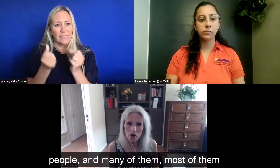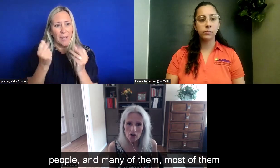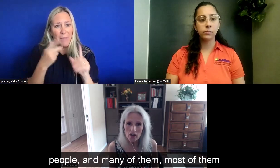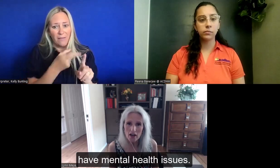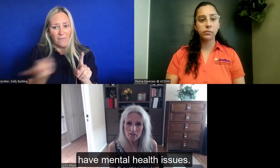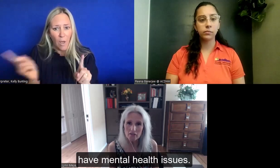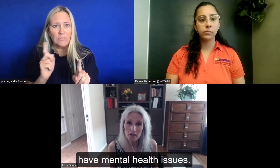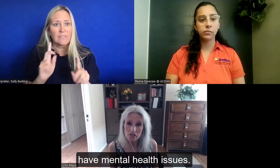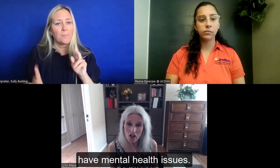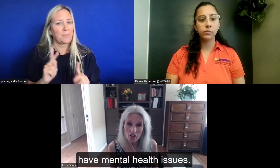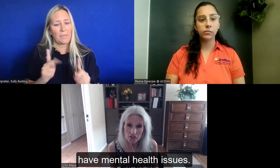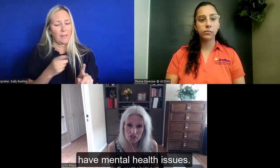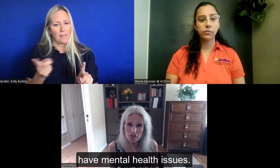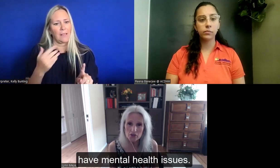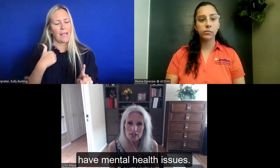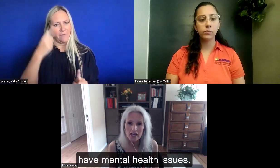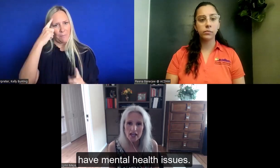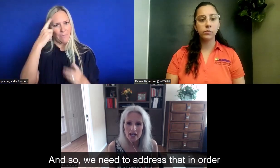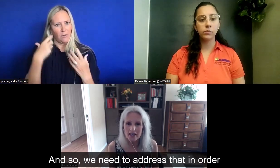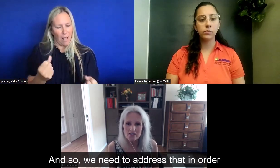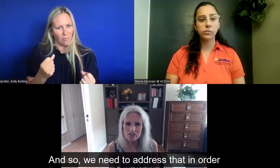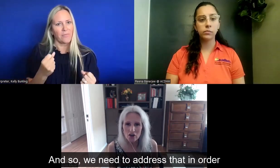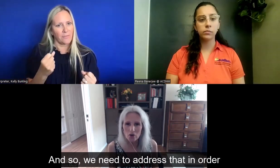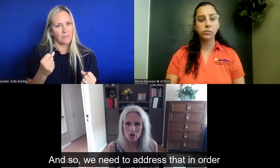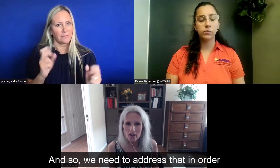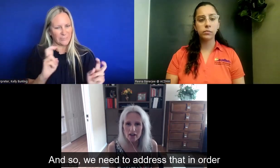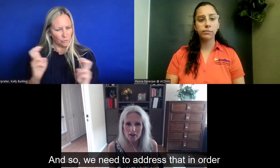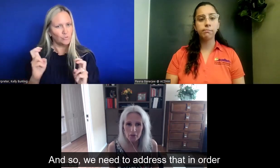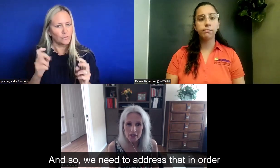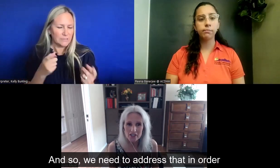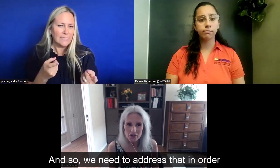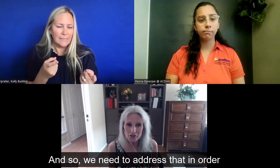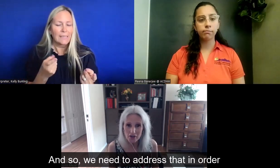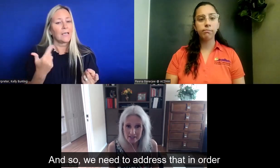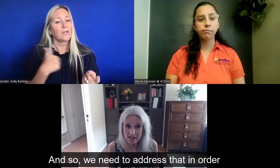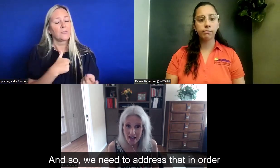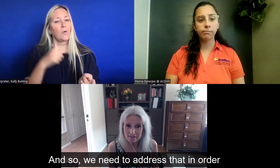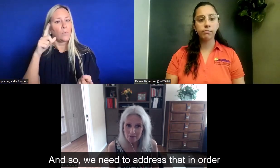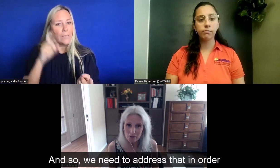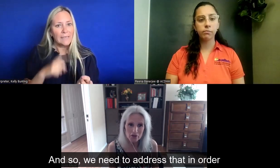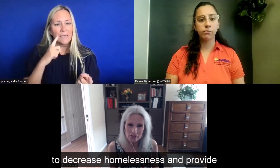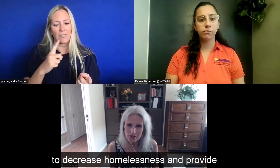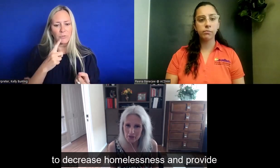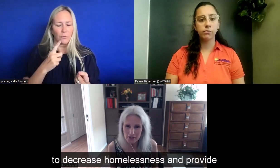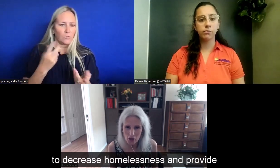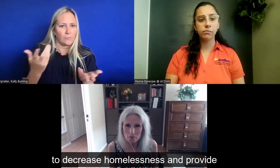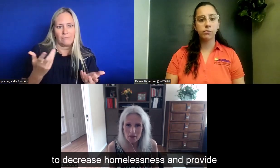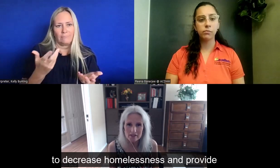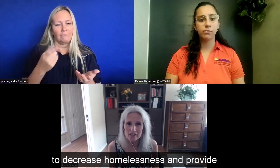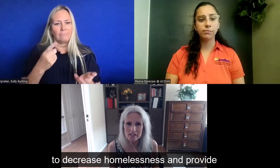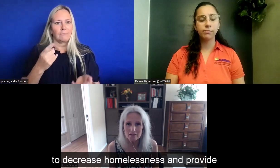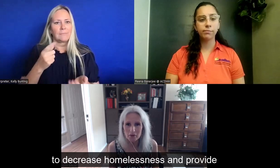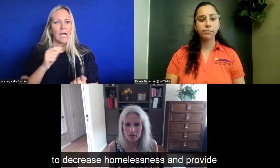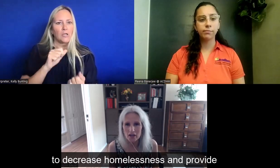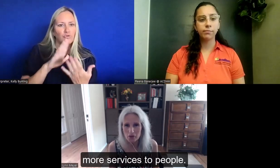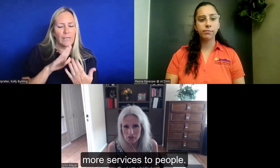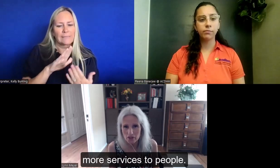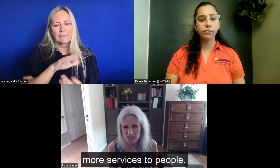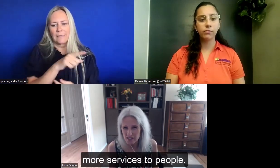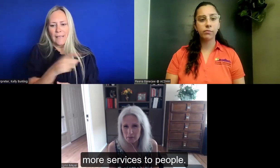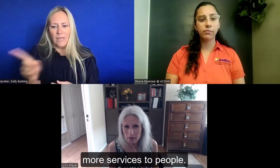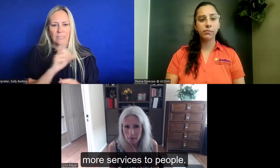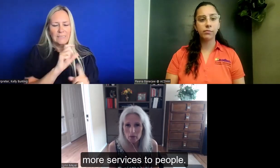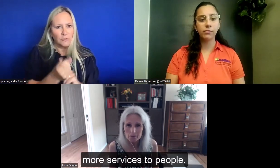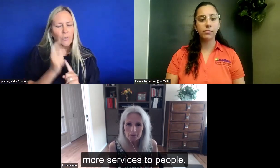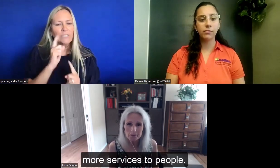them have mental health issues. And so we need to address that in order to decrease homelessness and provide more